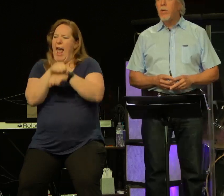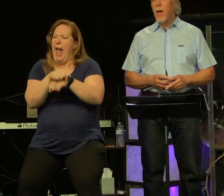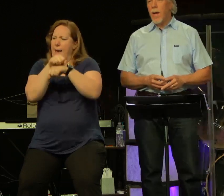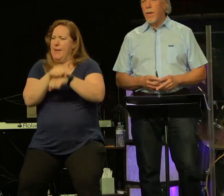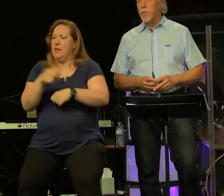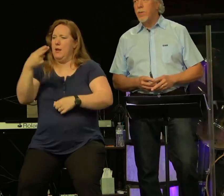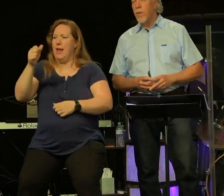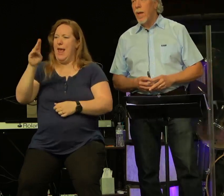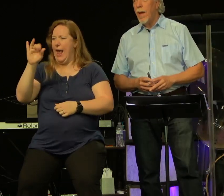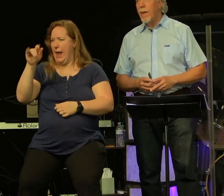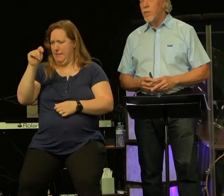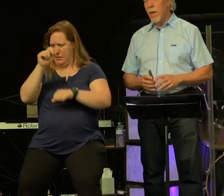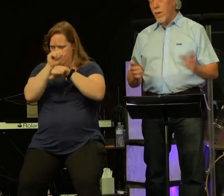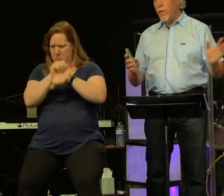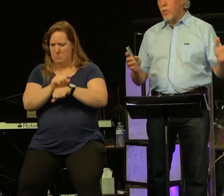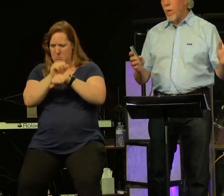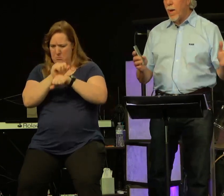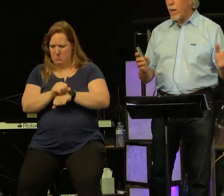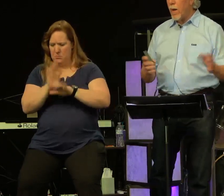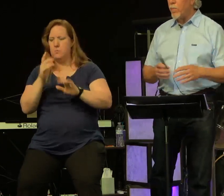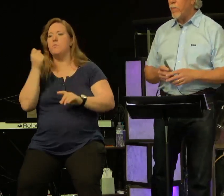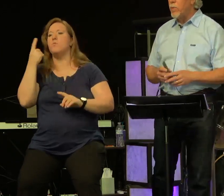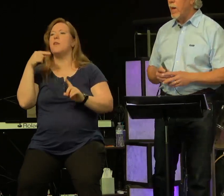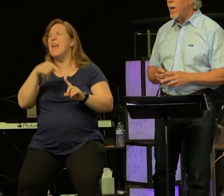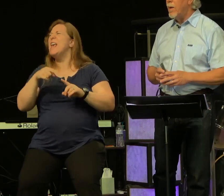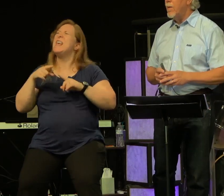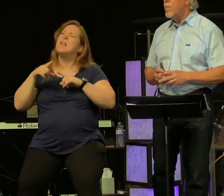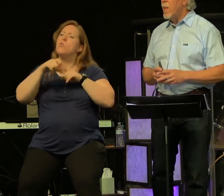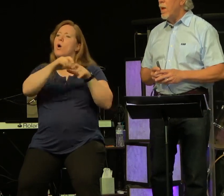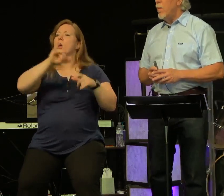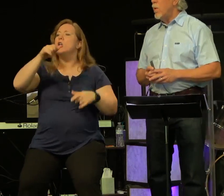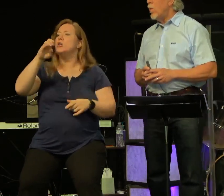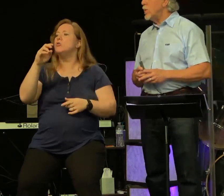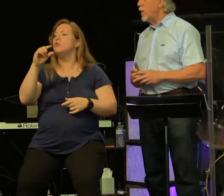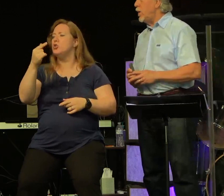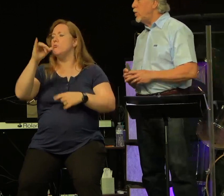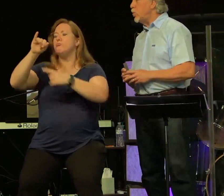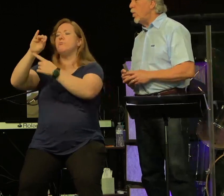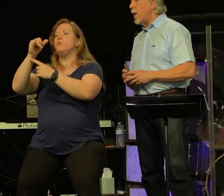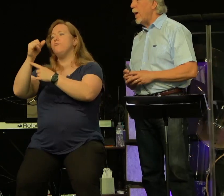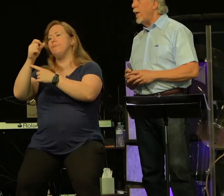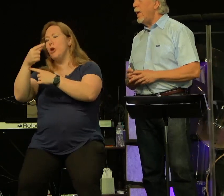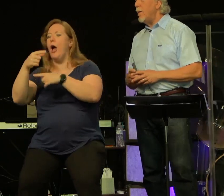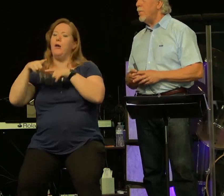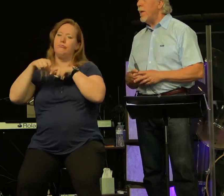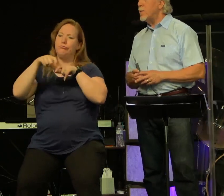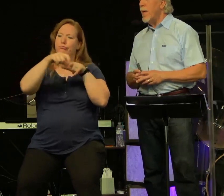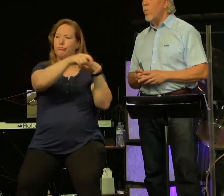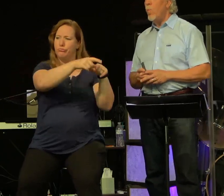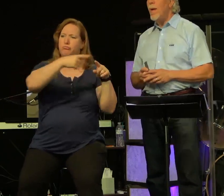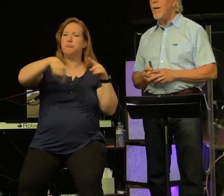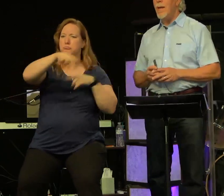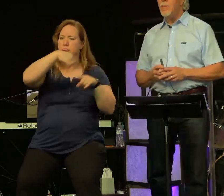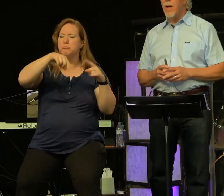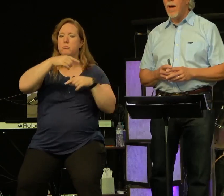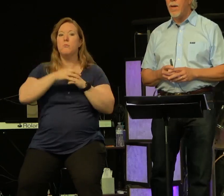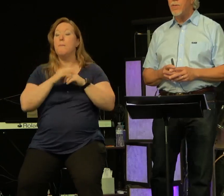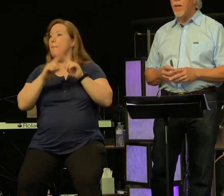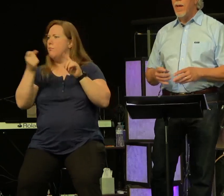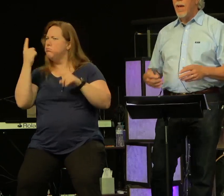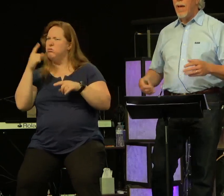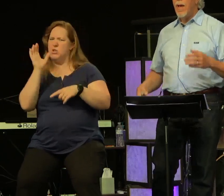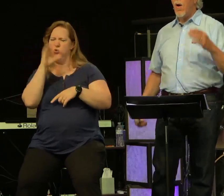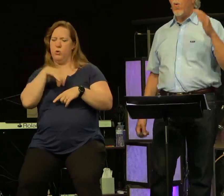He jogs, and that's not an unusual habit. A lot of people jog. But what's unusual about him is that when he